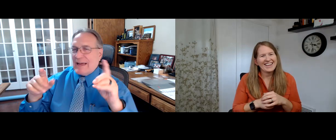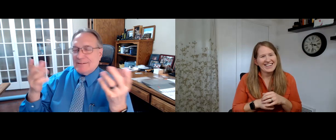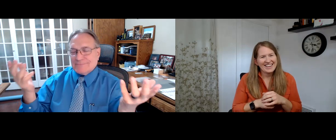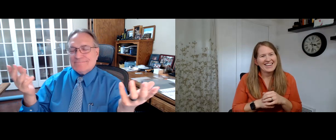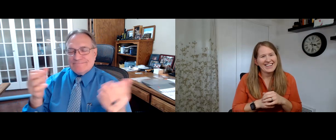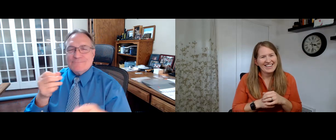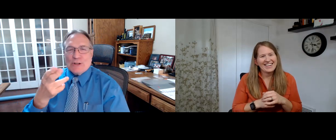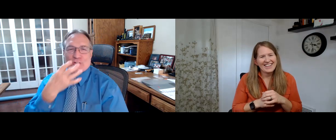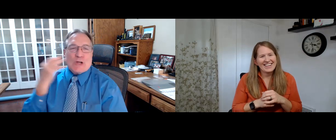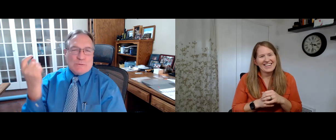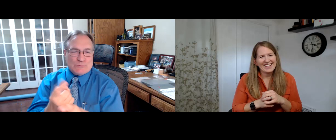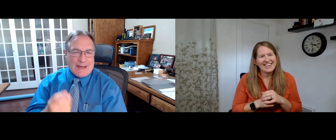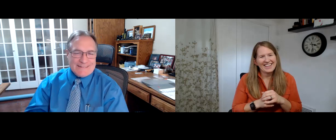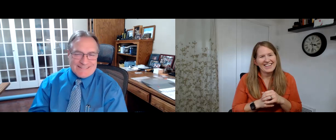Profound. She was right.